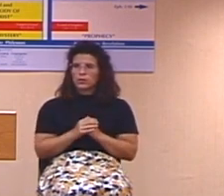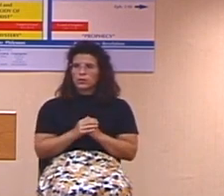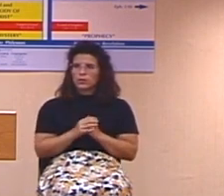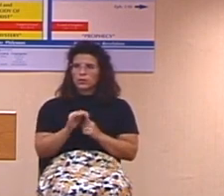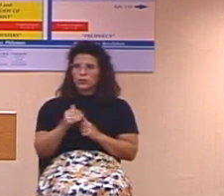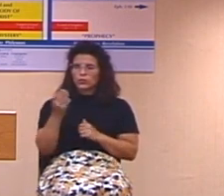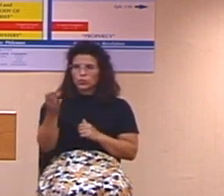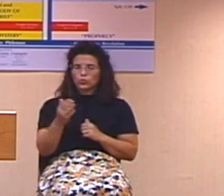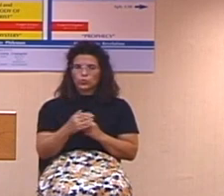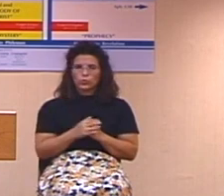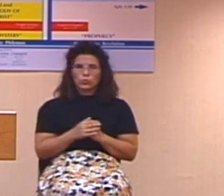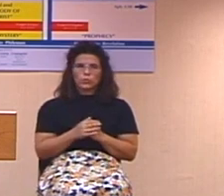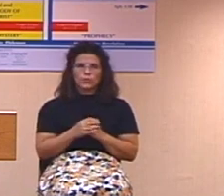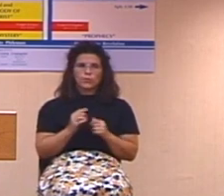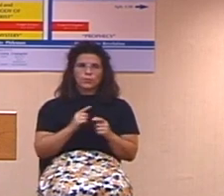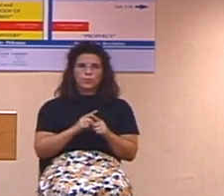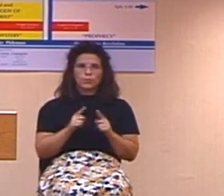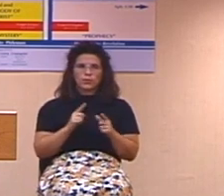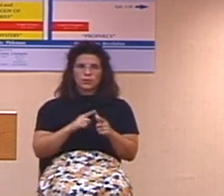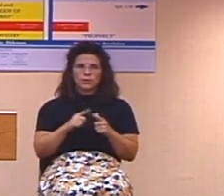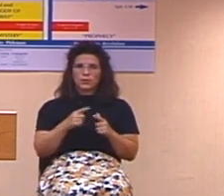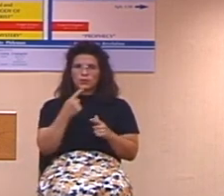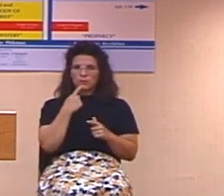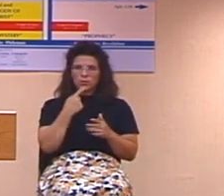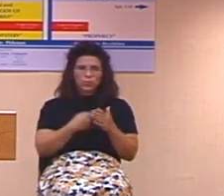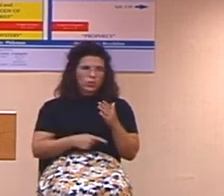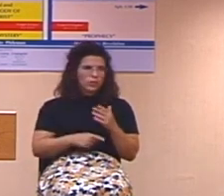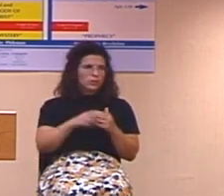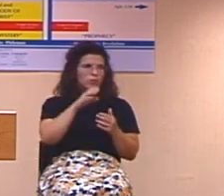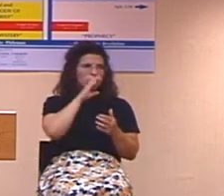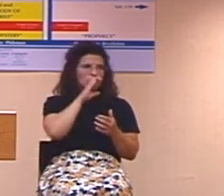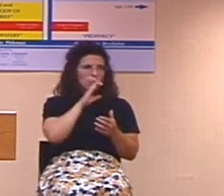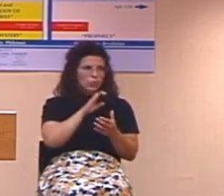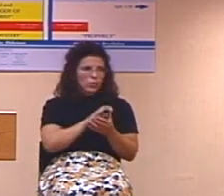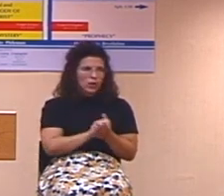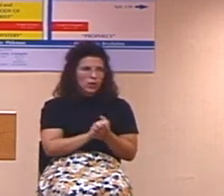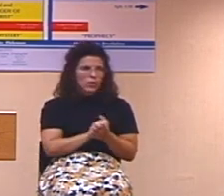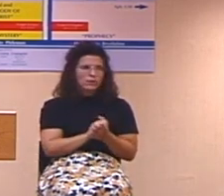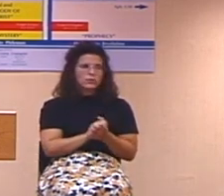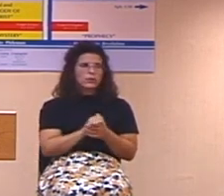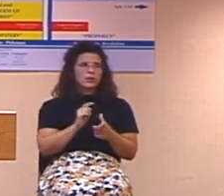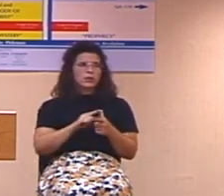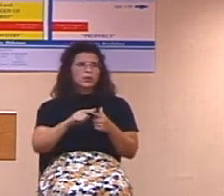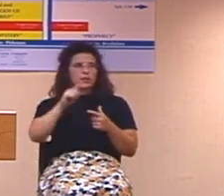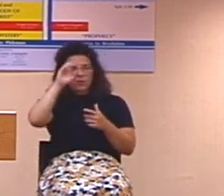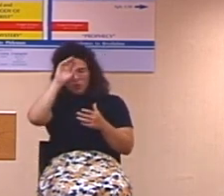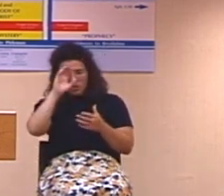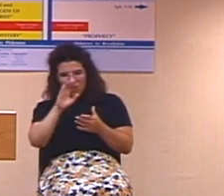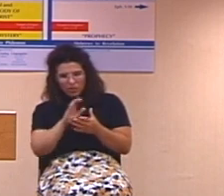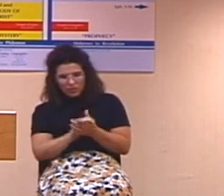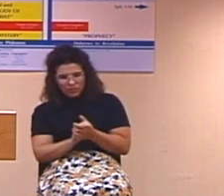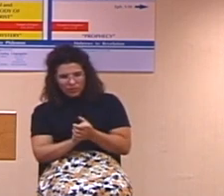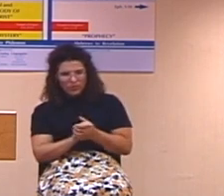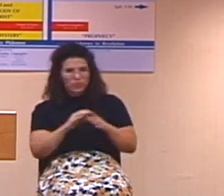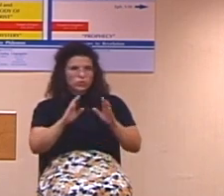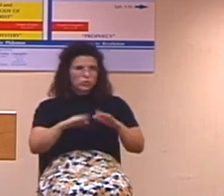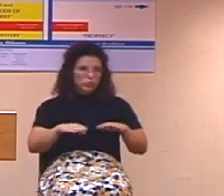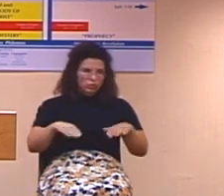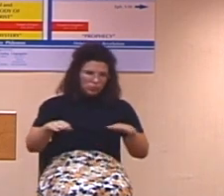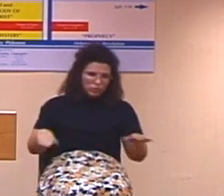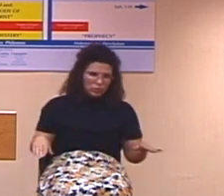That's you. But then he says what? Wives. Then he says husbands. Then he says